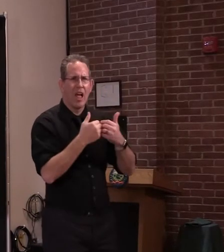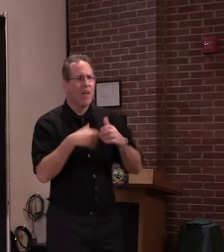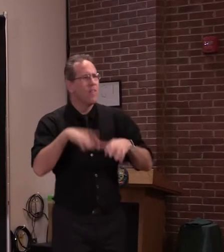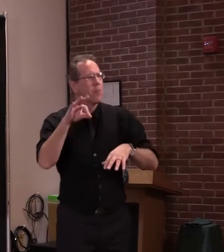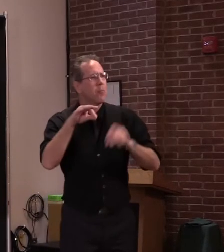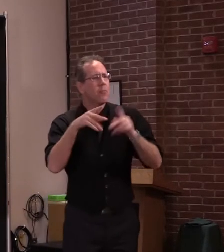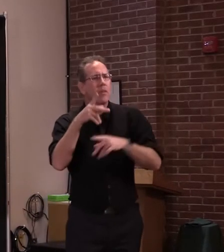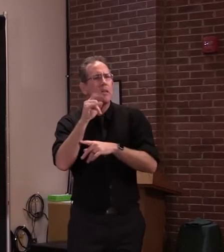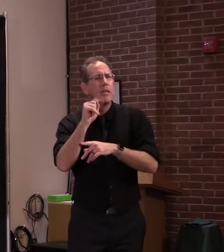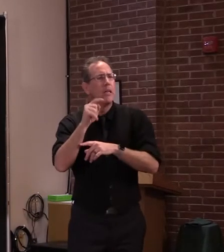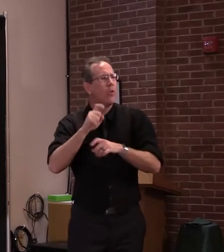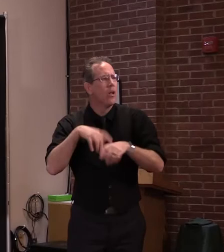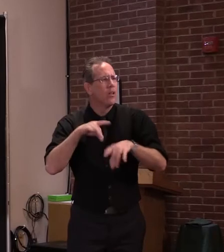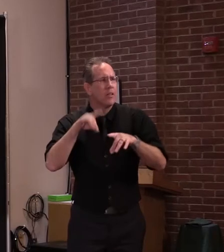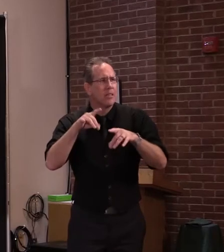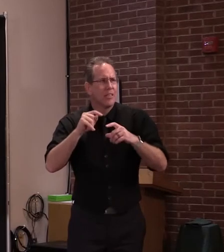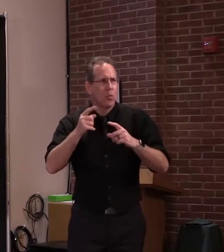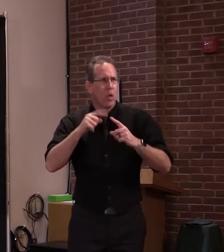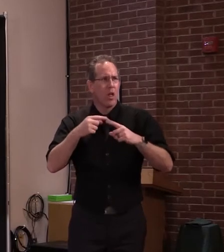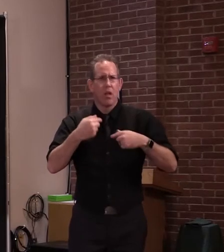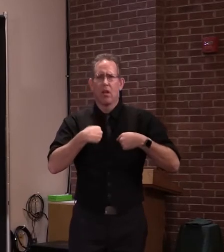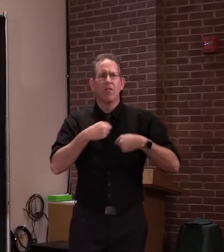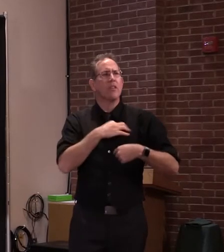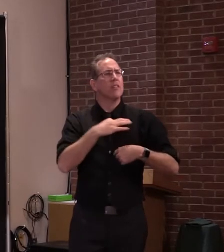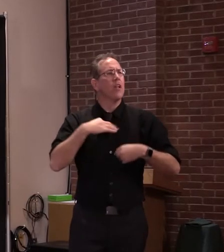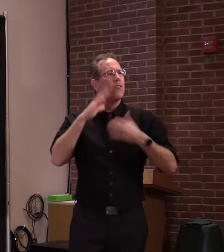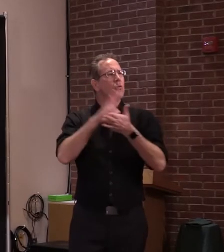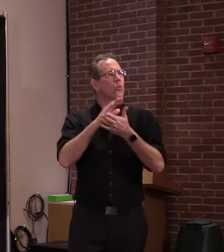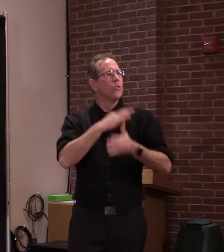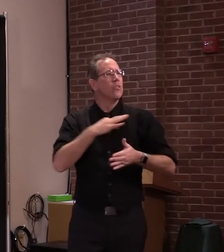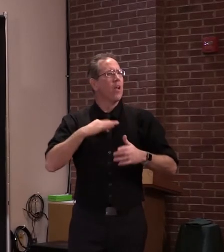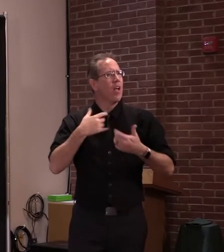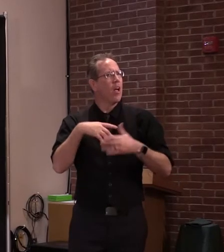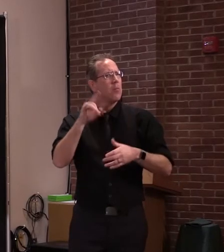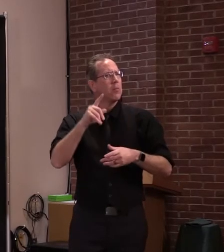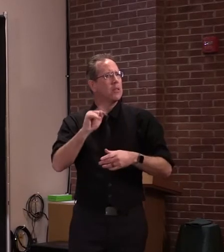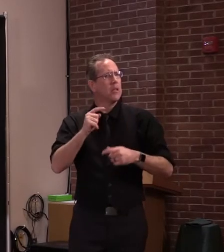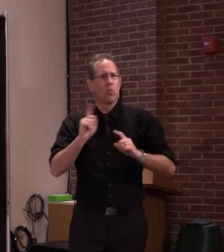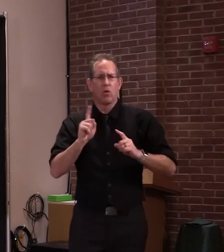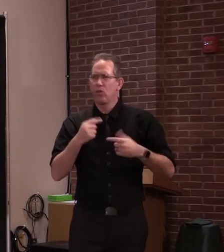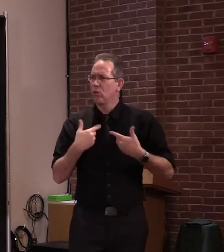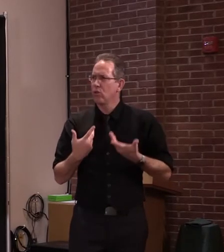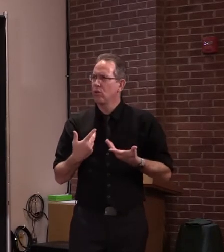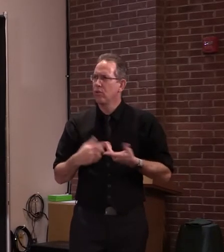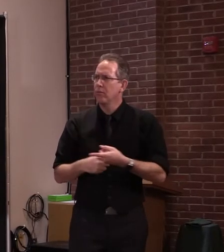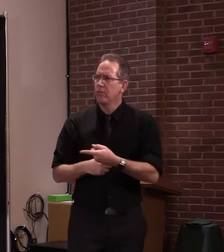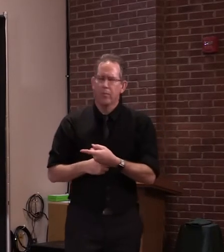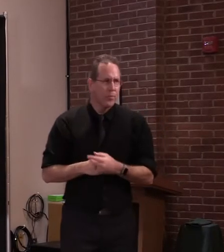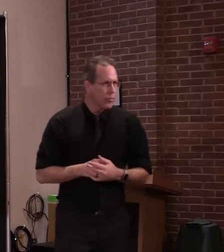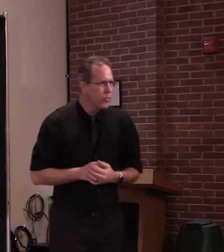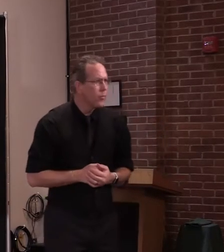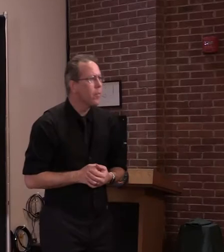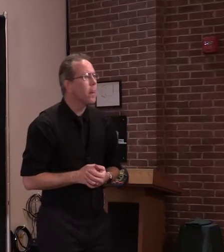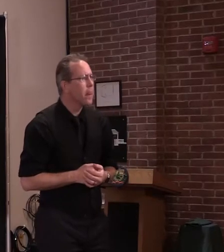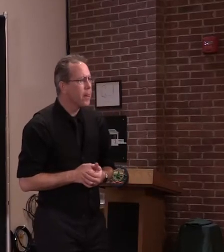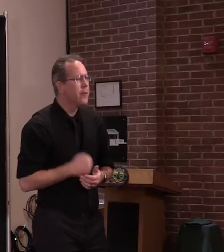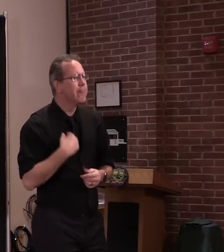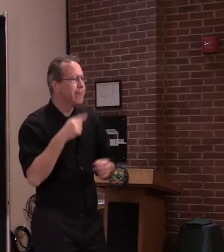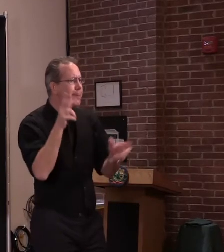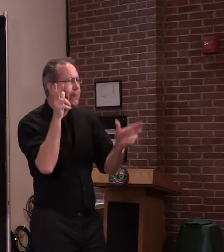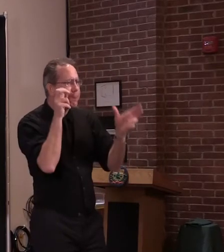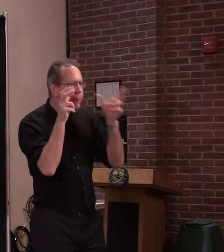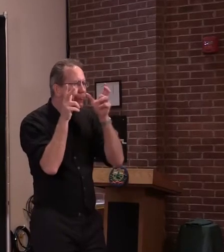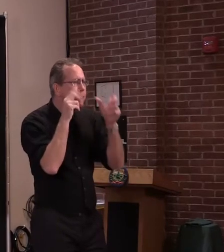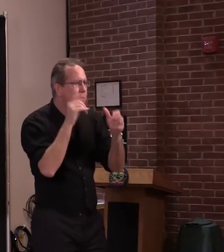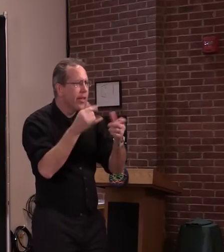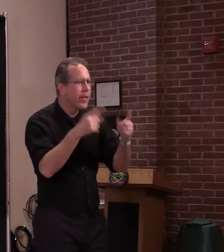students get? Yeah, we've heard that concern. And, you know, a lot of what we've been working on, and Secretary Samuelson and her team in